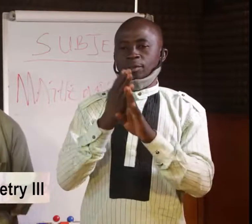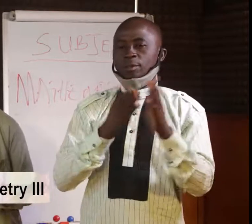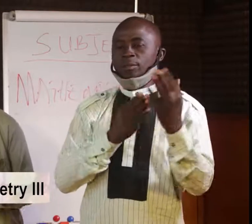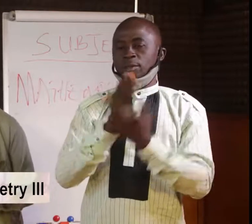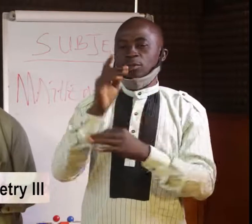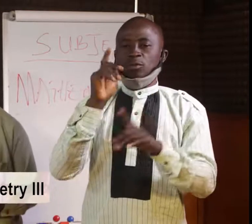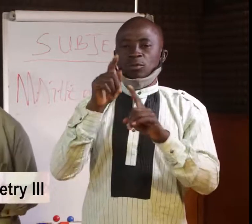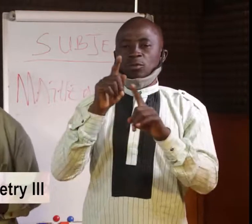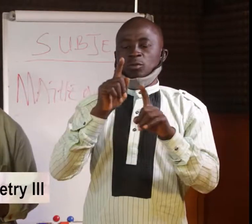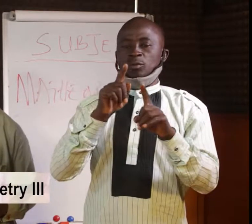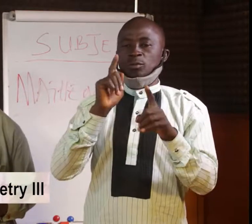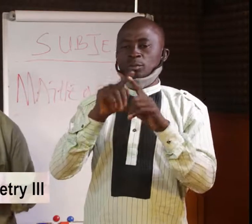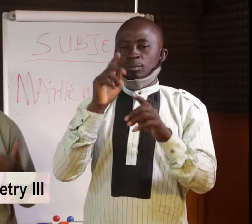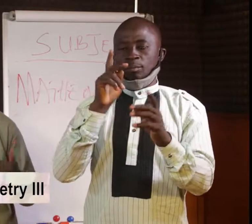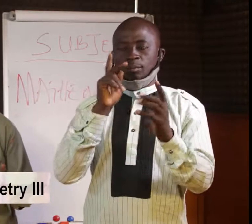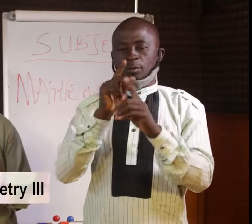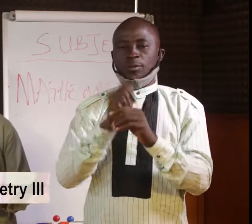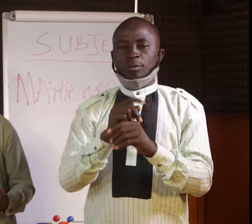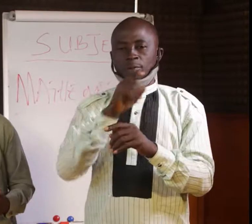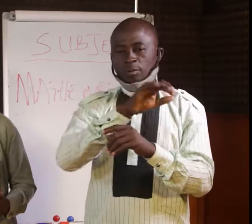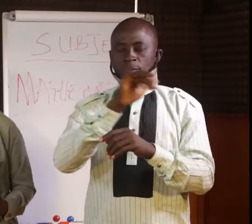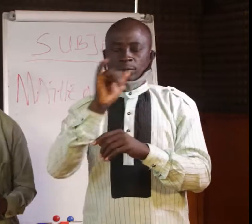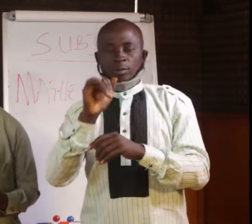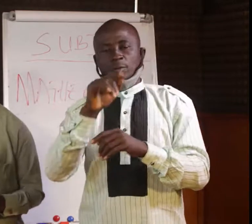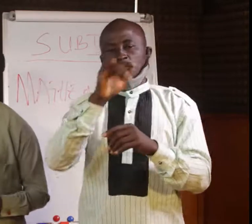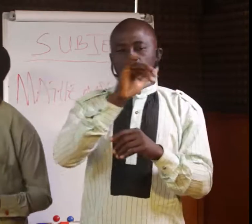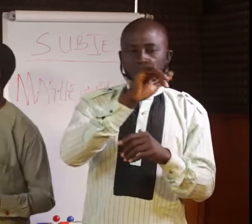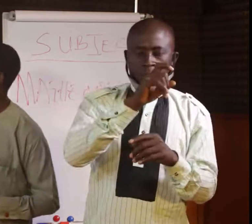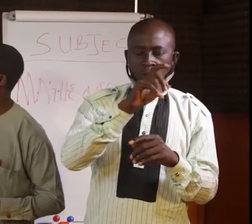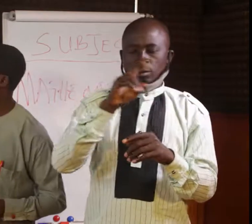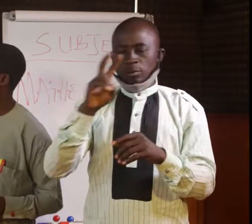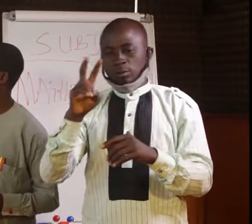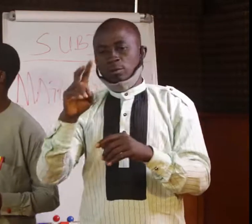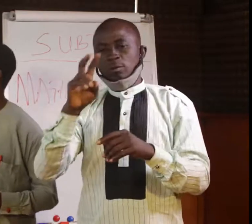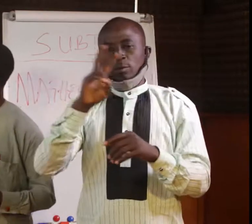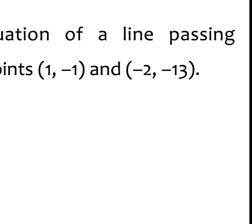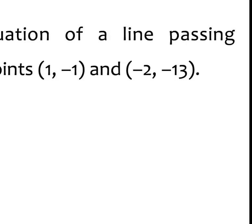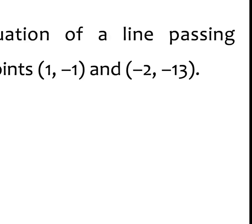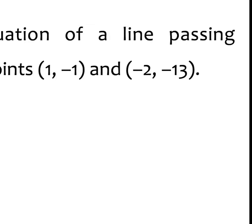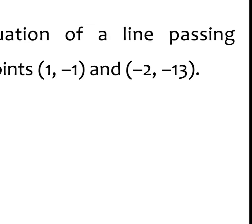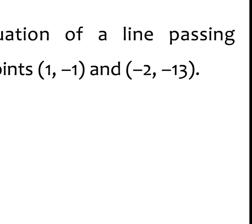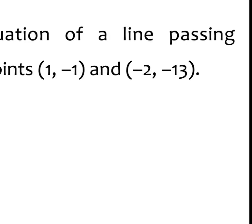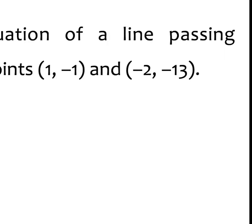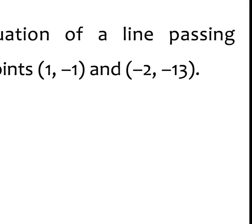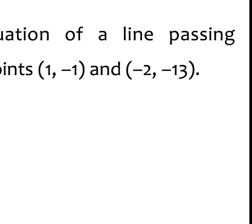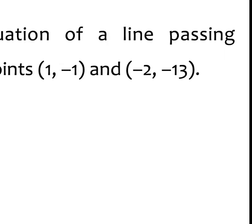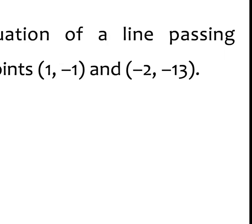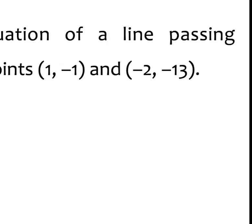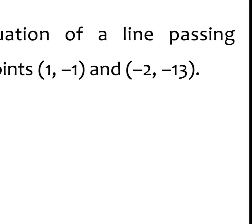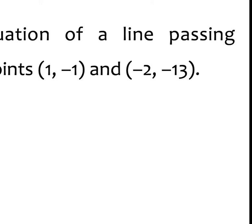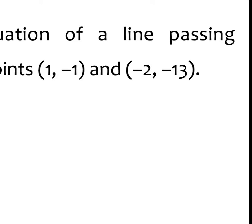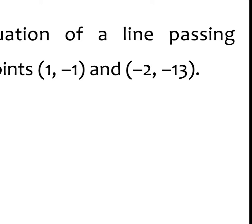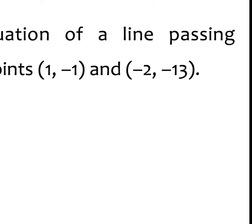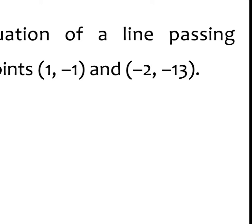points x1, y1, s2, y2. The question is, find the equation of a